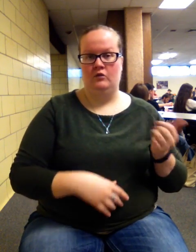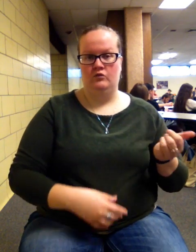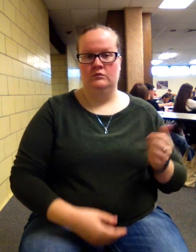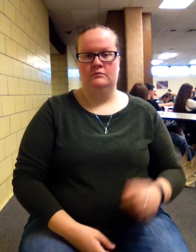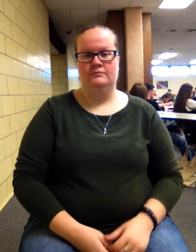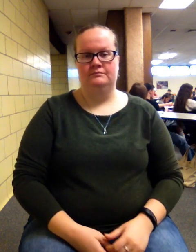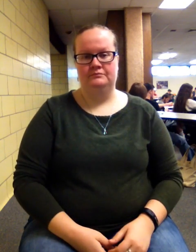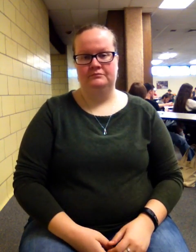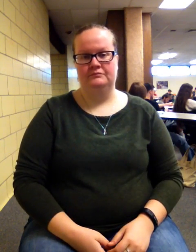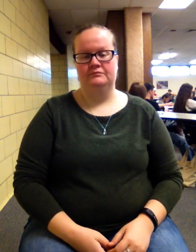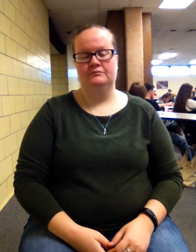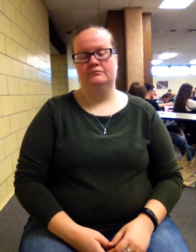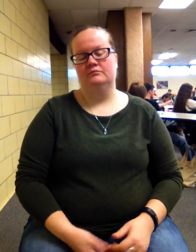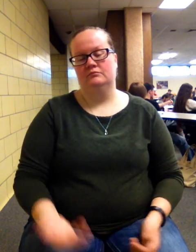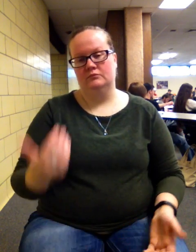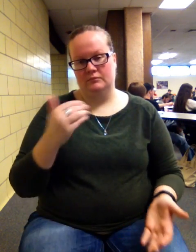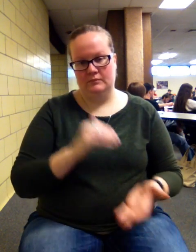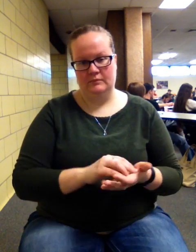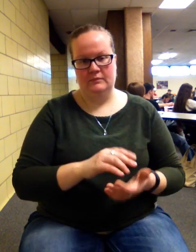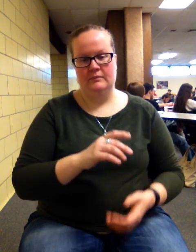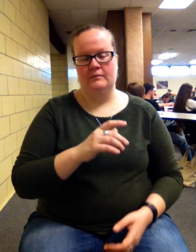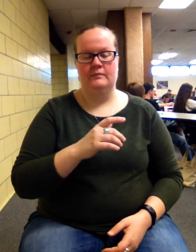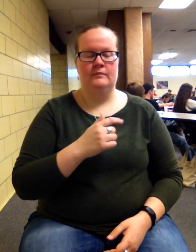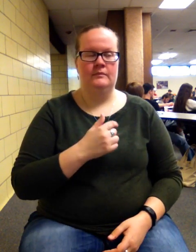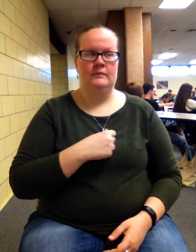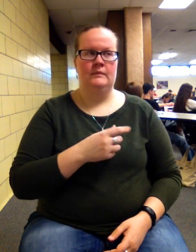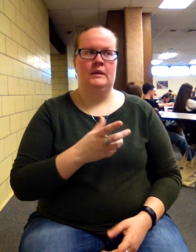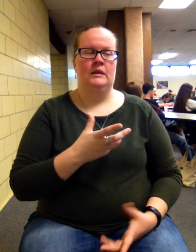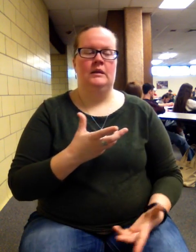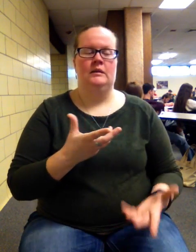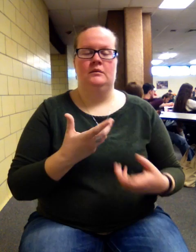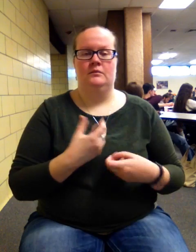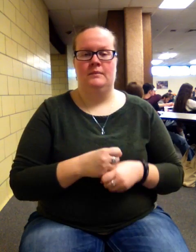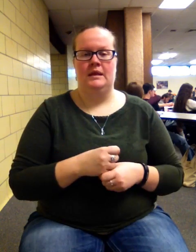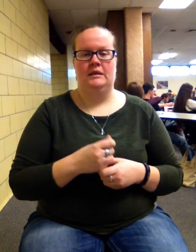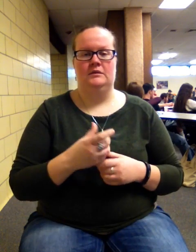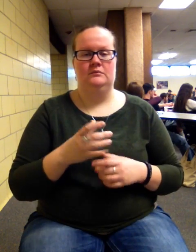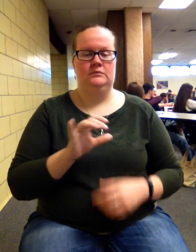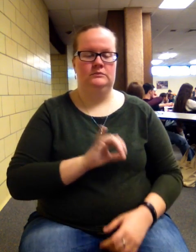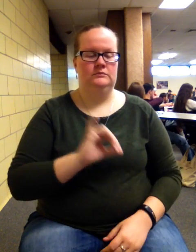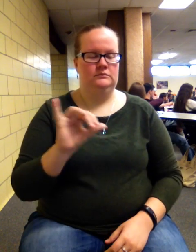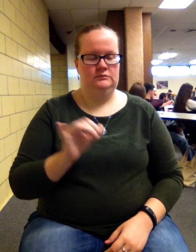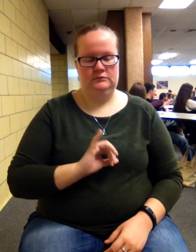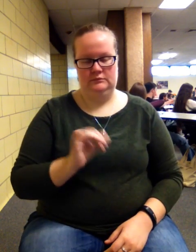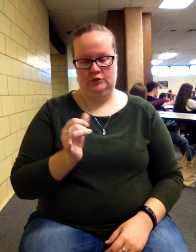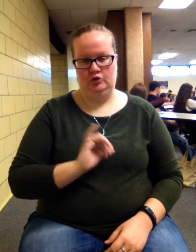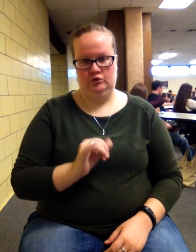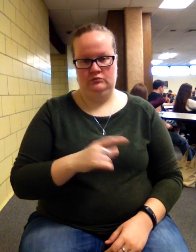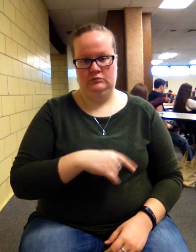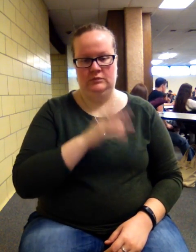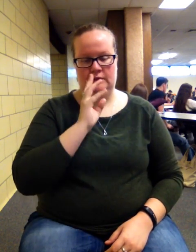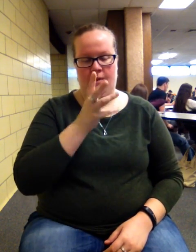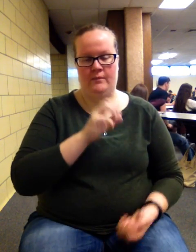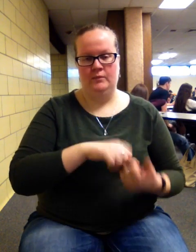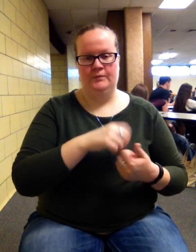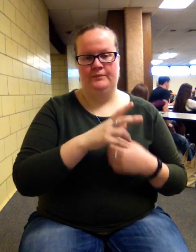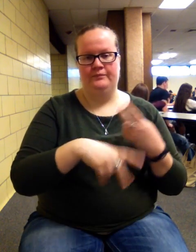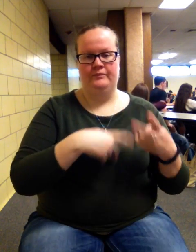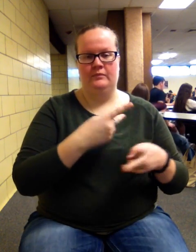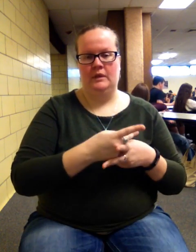So once again, they'll come up with, and I'm just going to make it be, kind of mirror image. They'll come up with some kind of a factor. So if you're in the